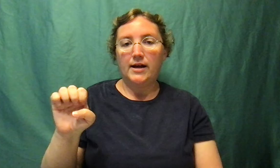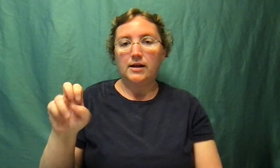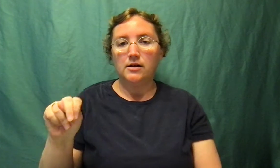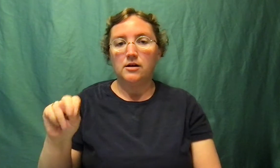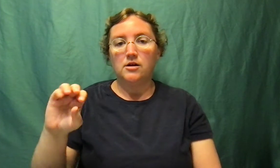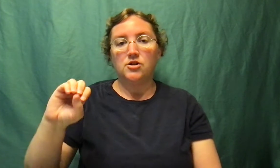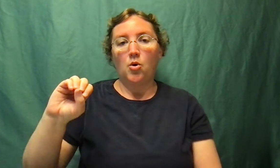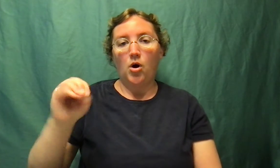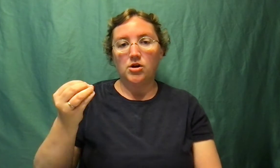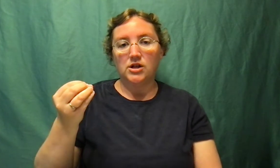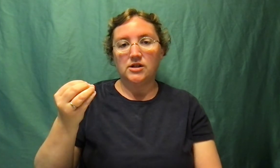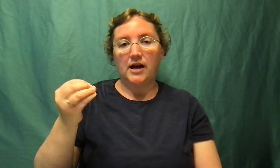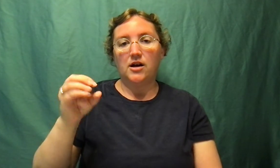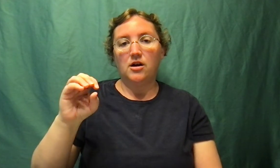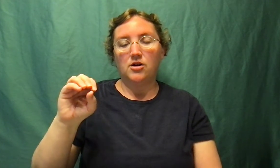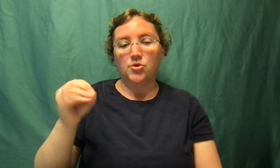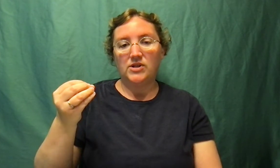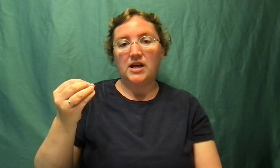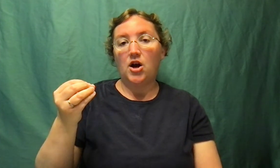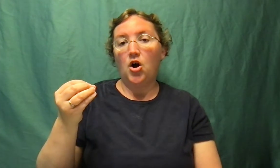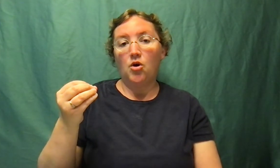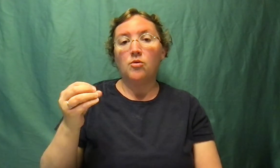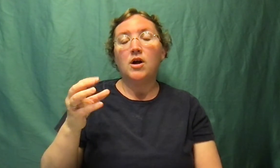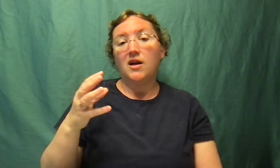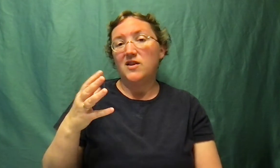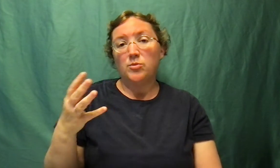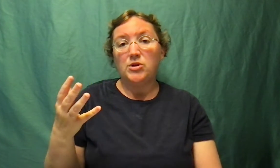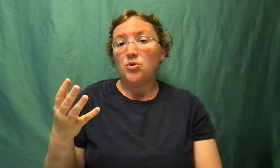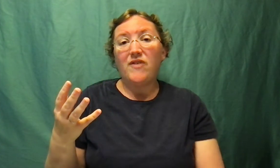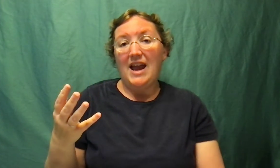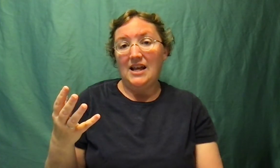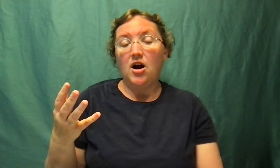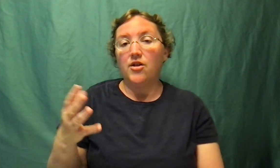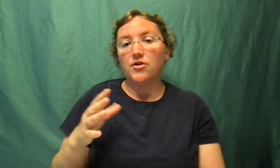Brian. So just that, twist that O. This would be true of any other